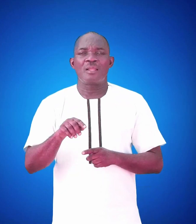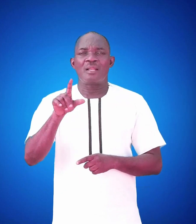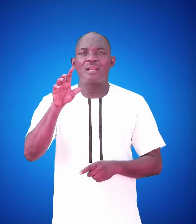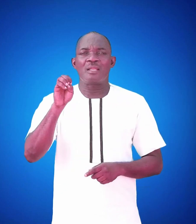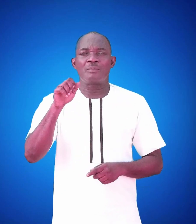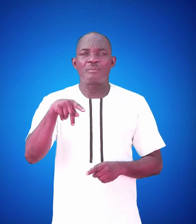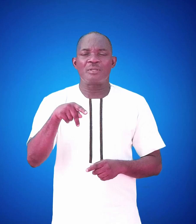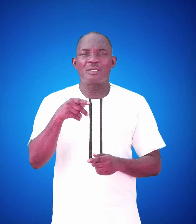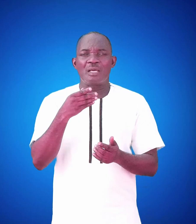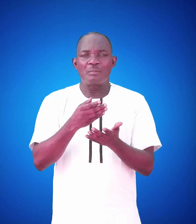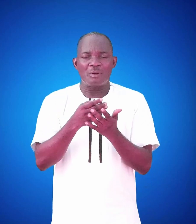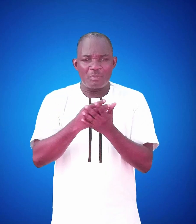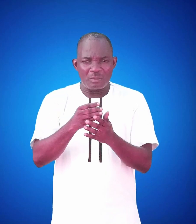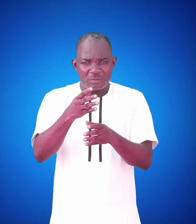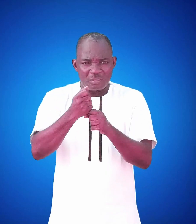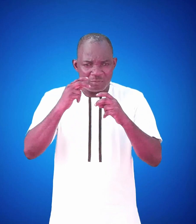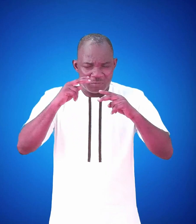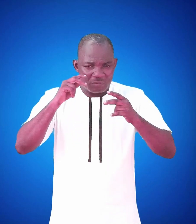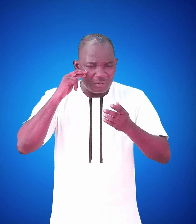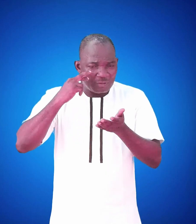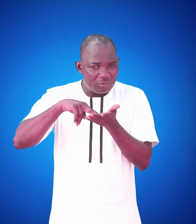LEAP grant review,